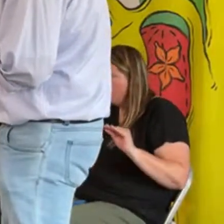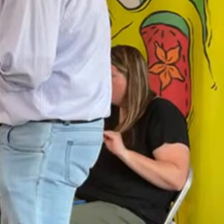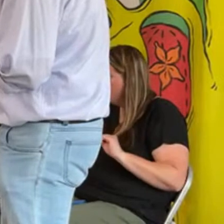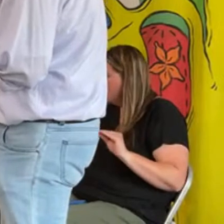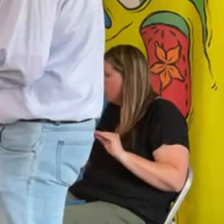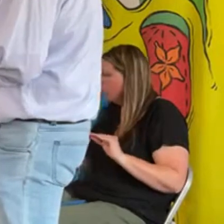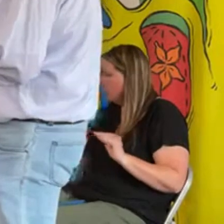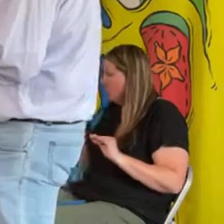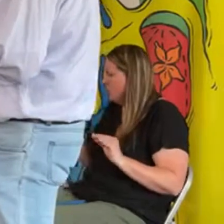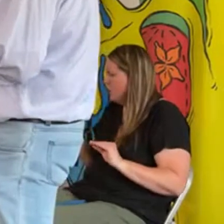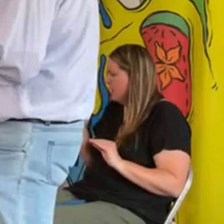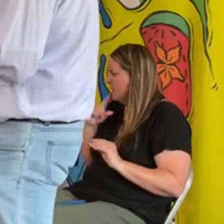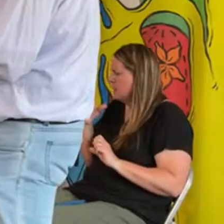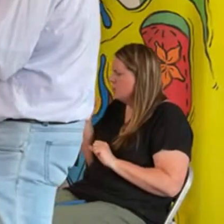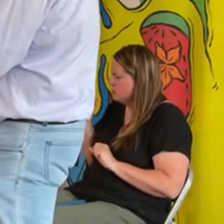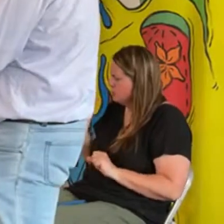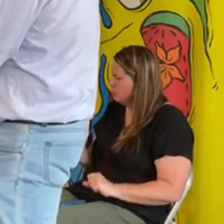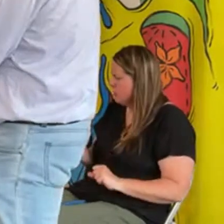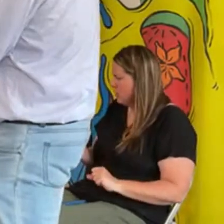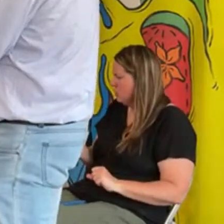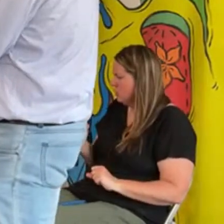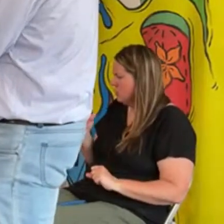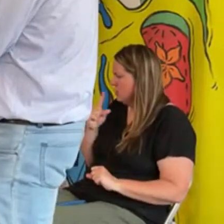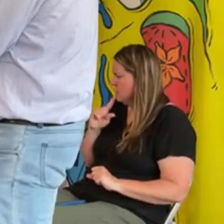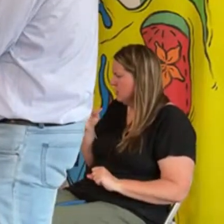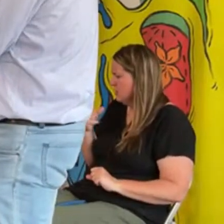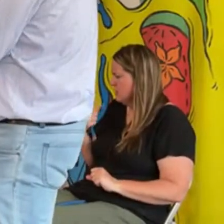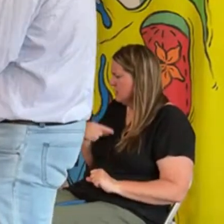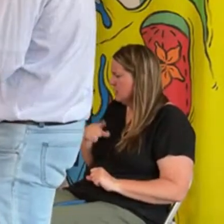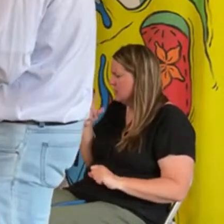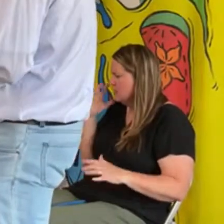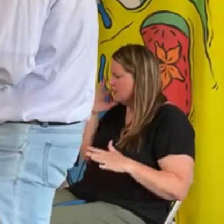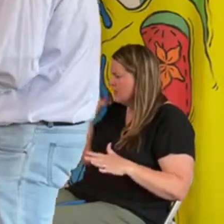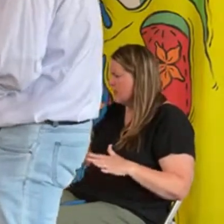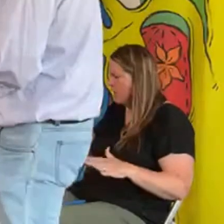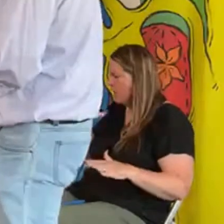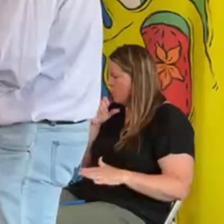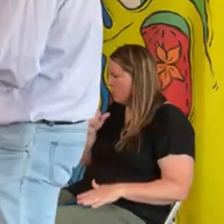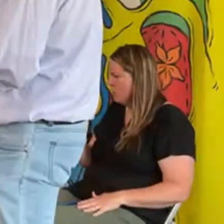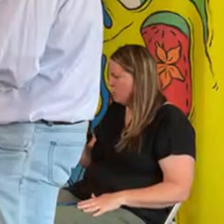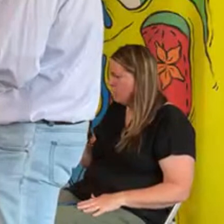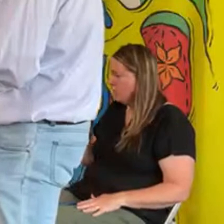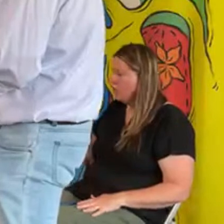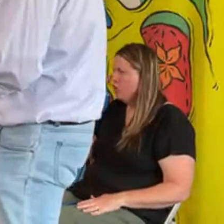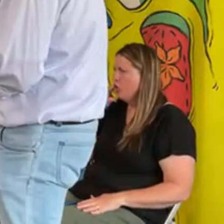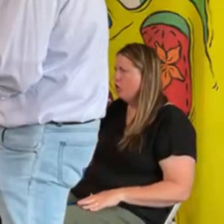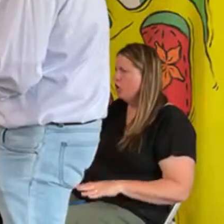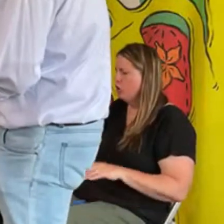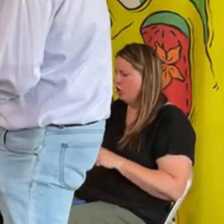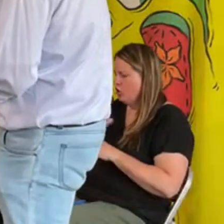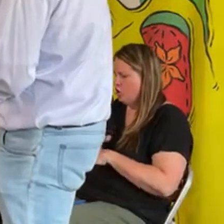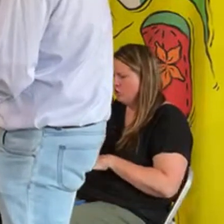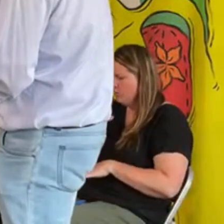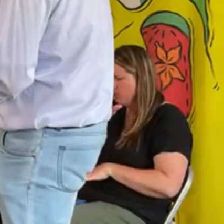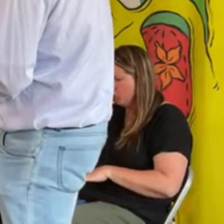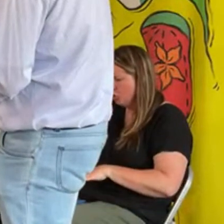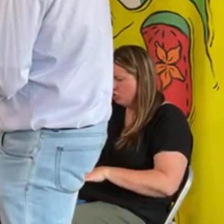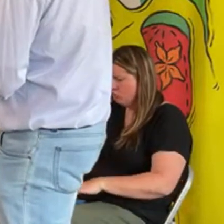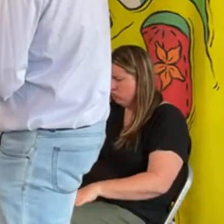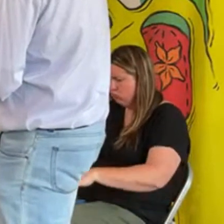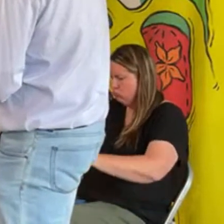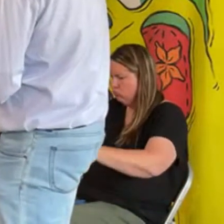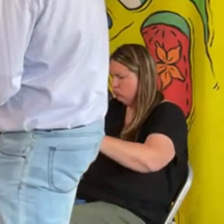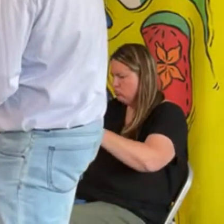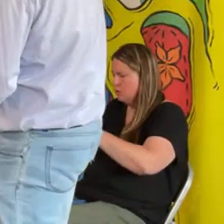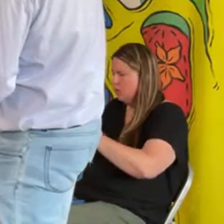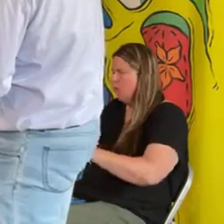is courageous. As a sound we do not hear lives the birds